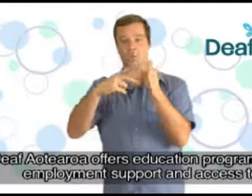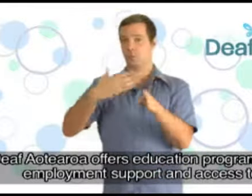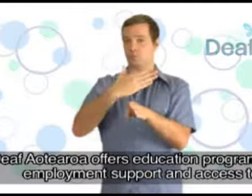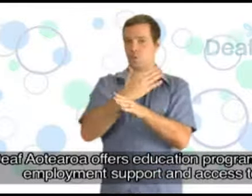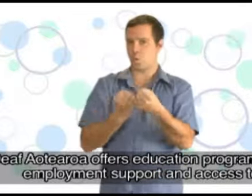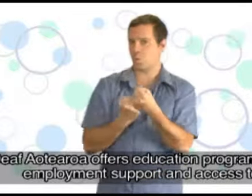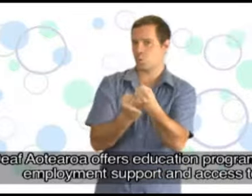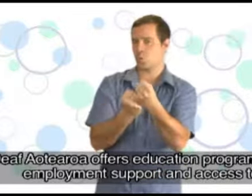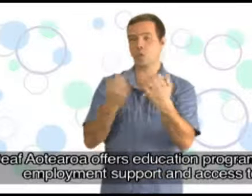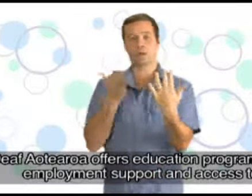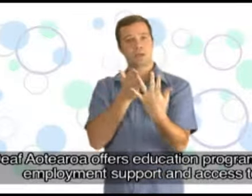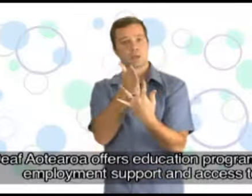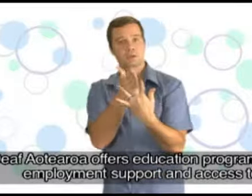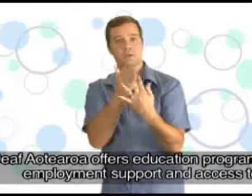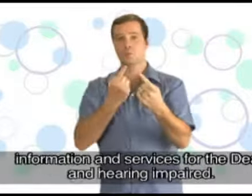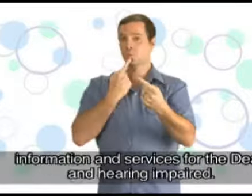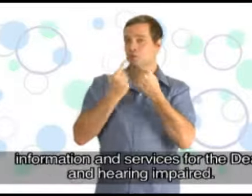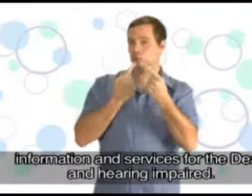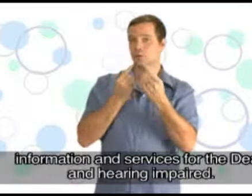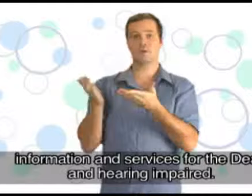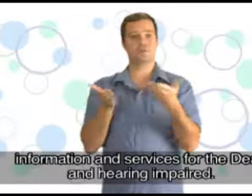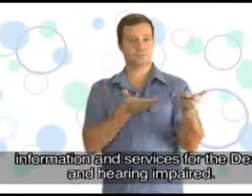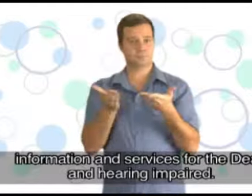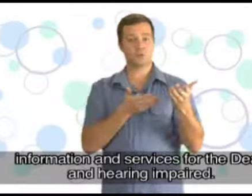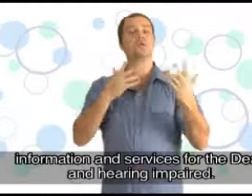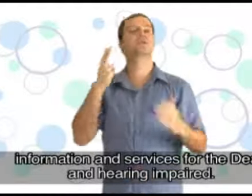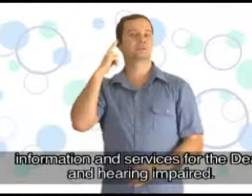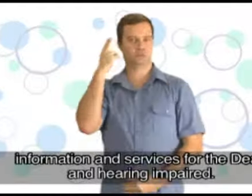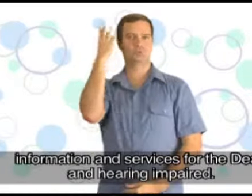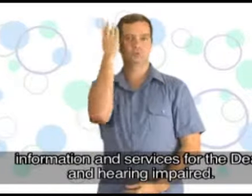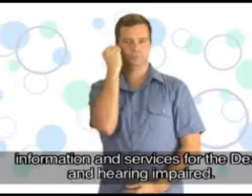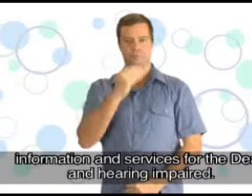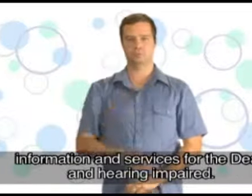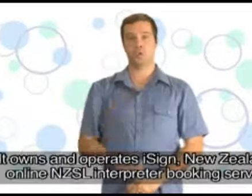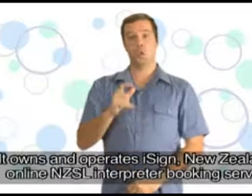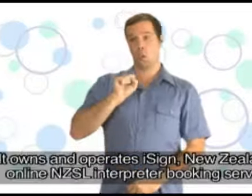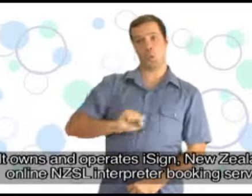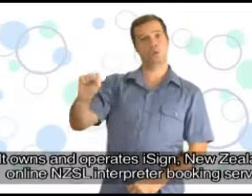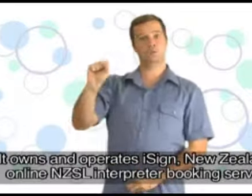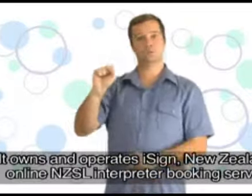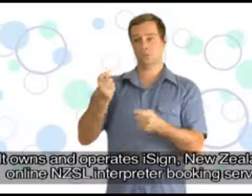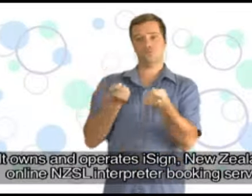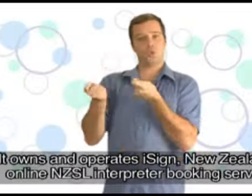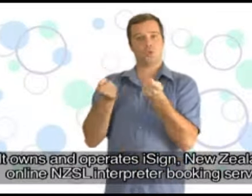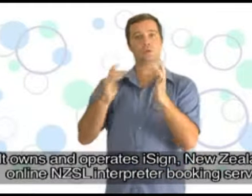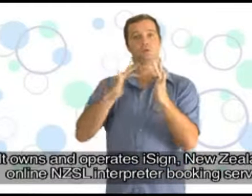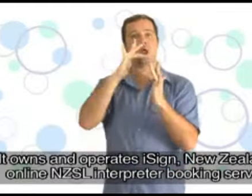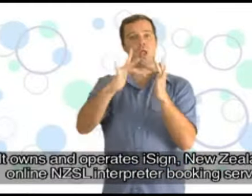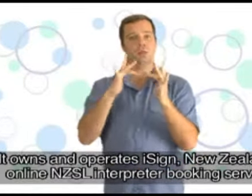programs, employment support and access to information and services for the deaf and hearing impaired. It owns and operates iSign, New Zealand's